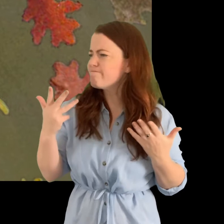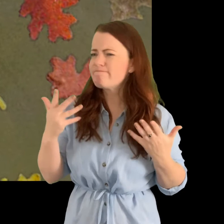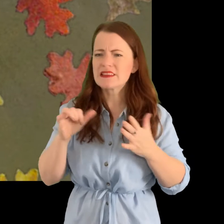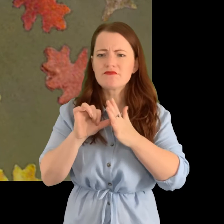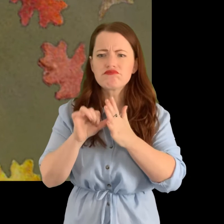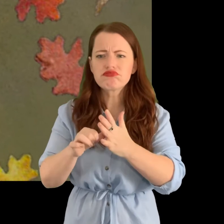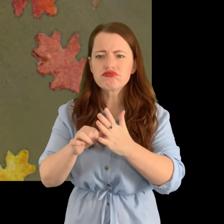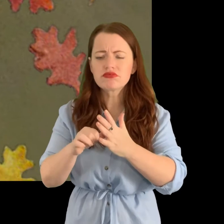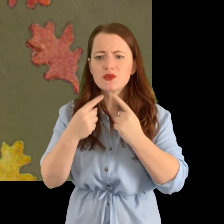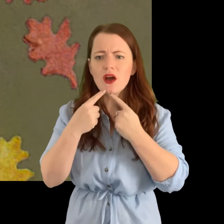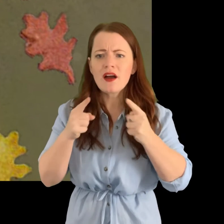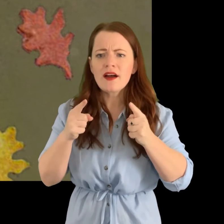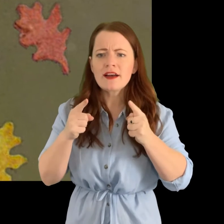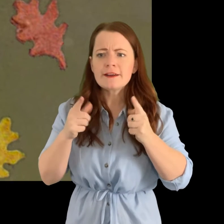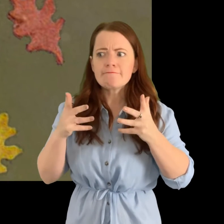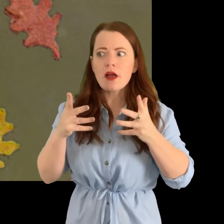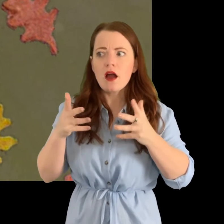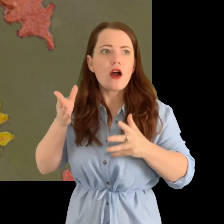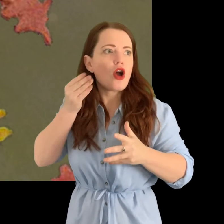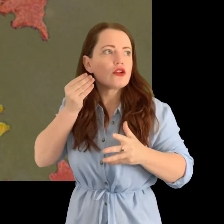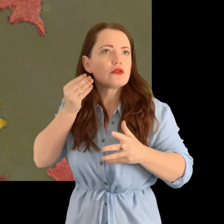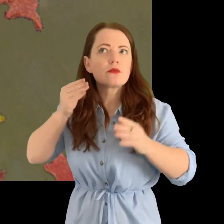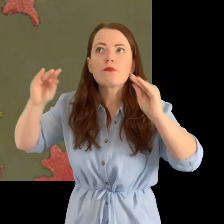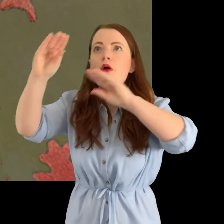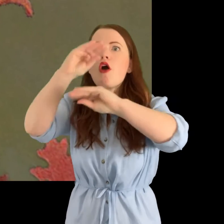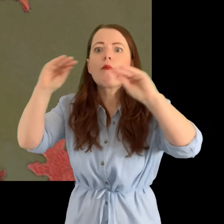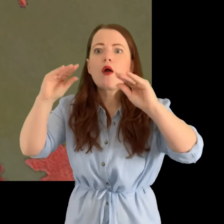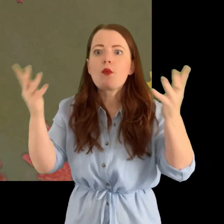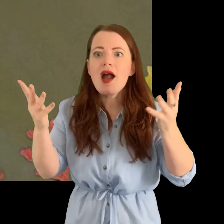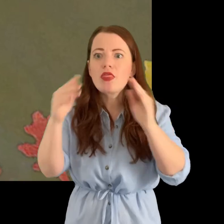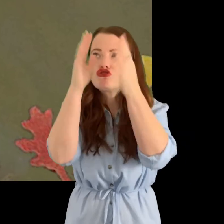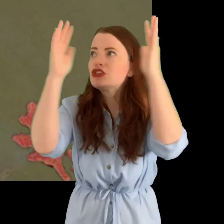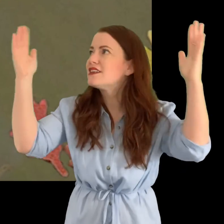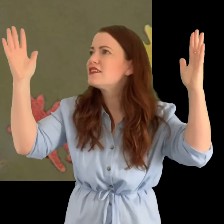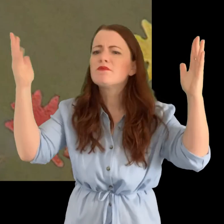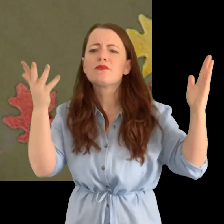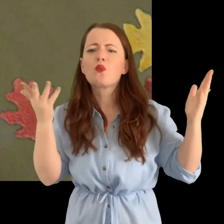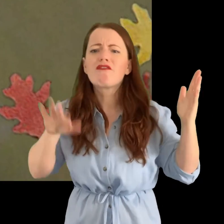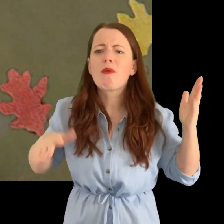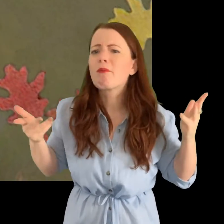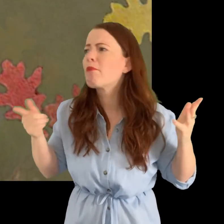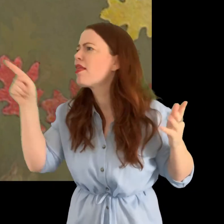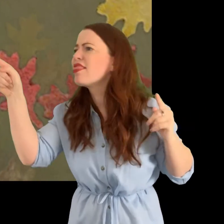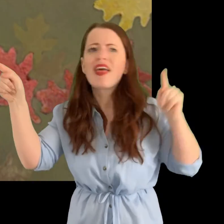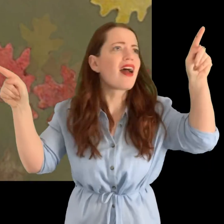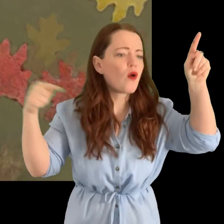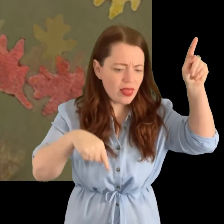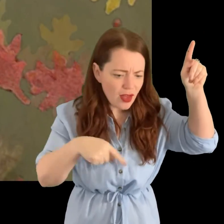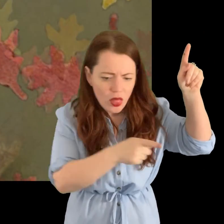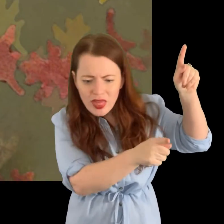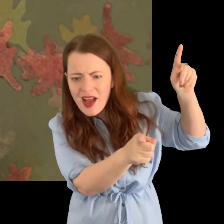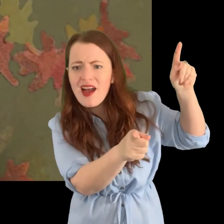Or somewhere else? It was hard to say. And then she heard a murmur through the trees. But which way did it come from, here